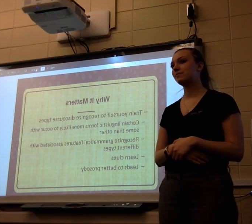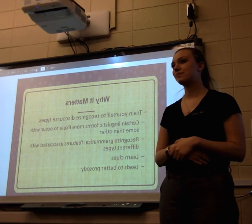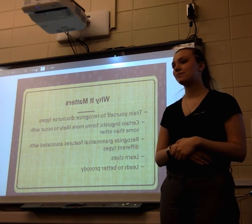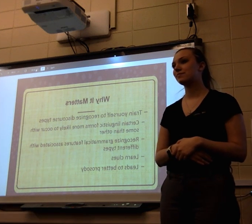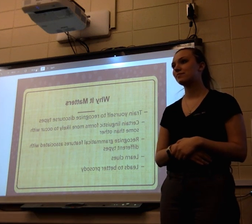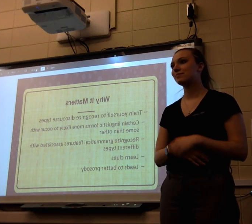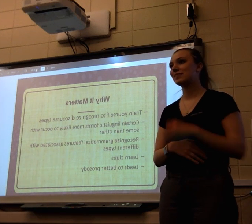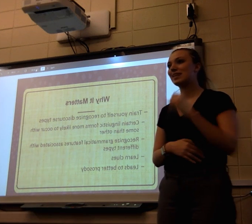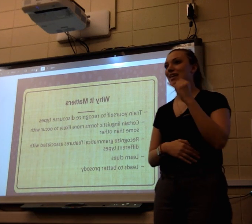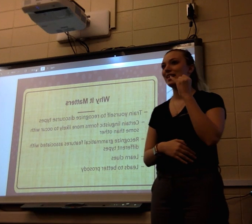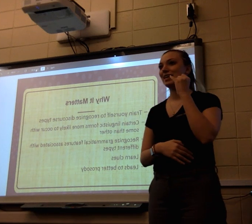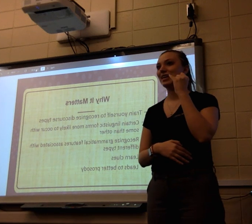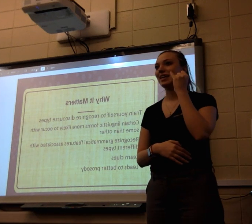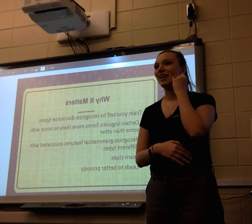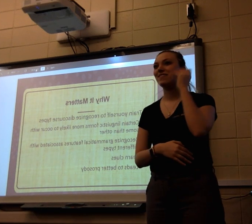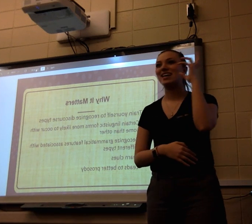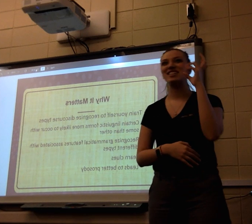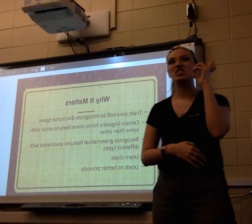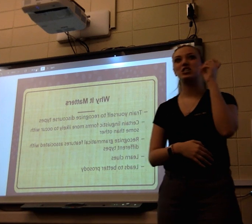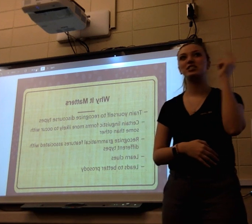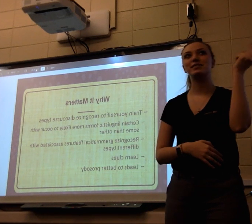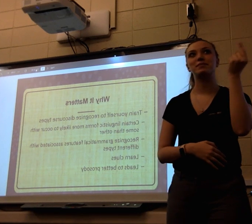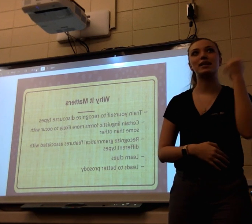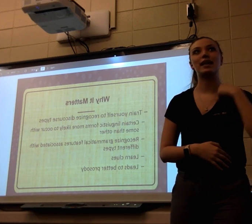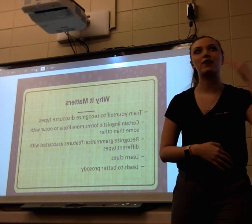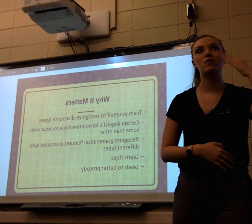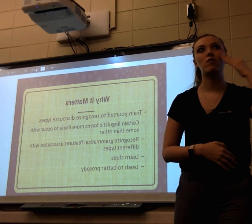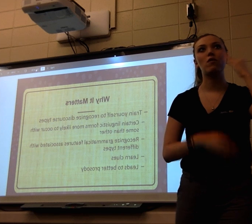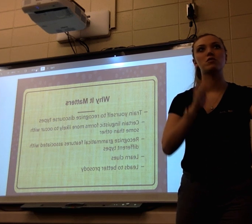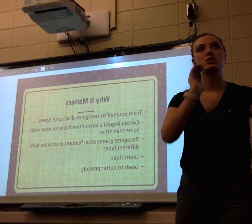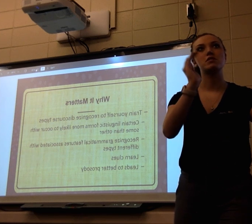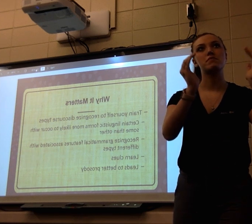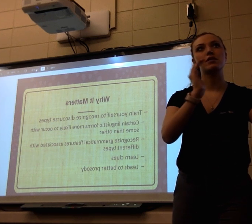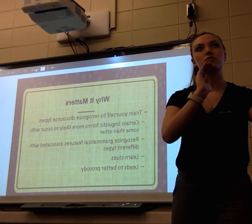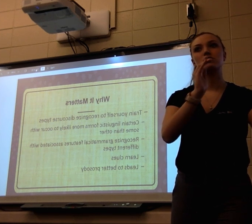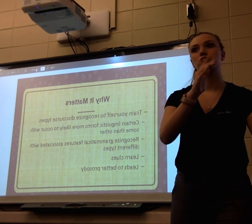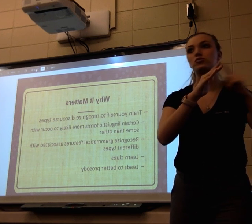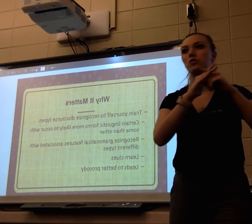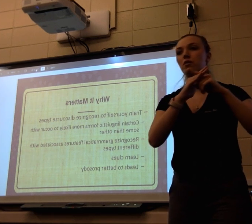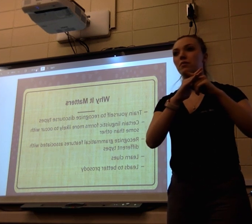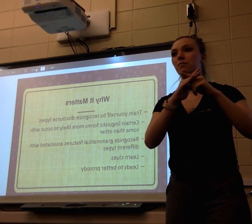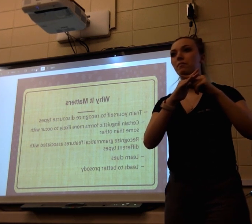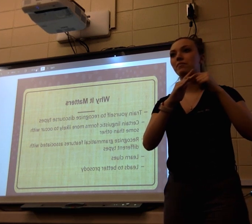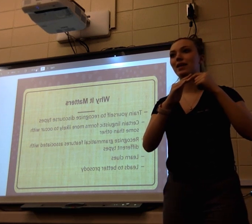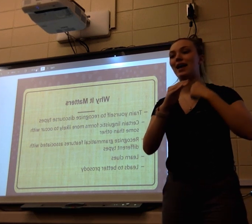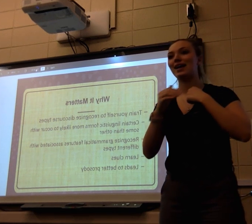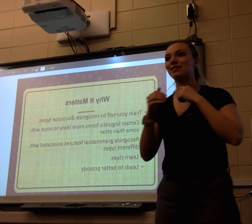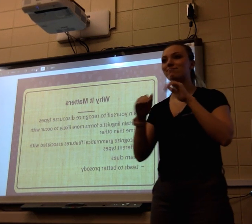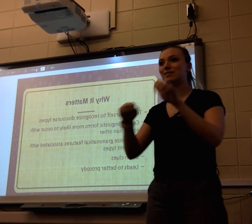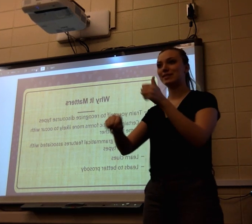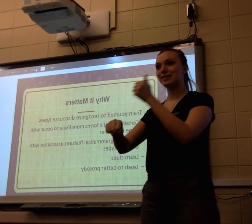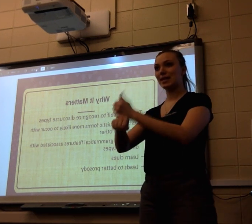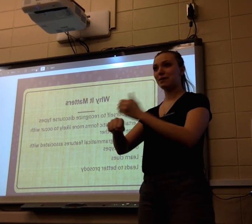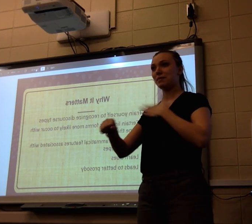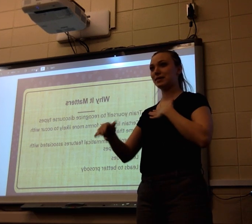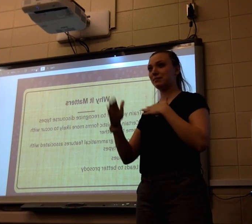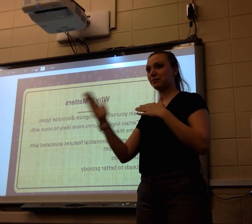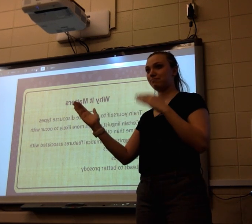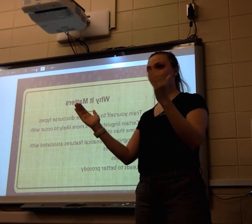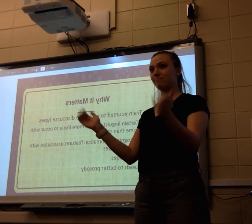already start to set up my space, right? So if I know a comparison's happening, if I know that a list is coming, right?